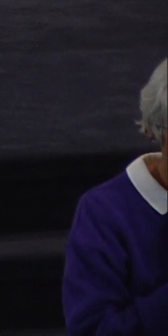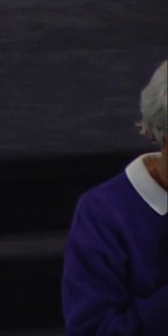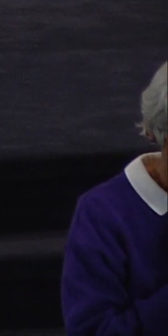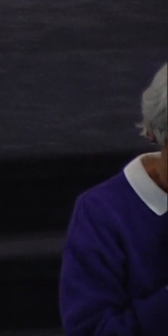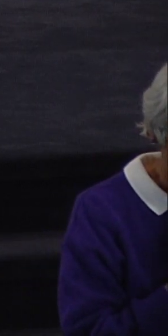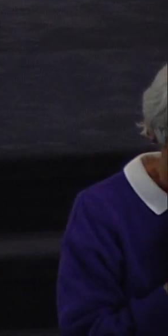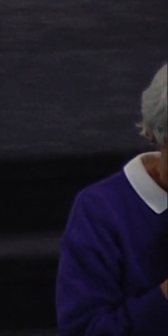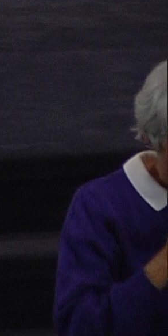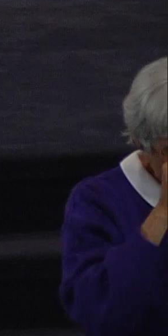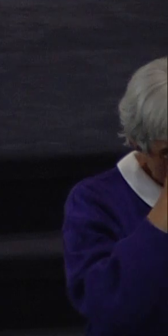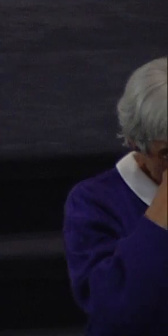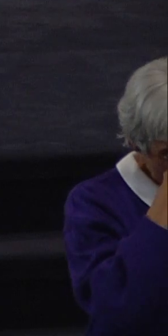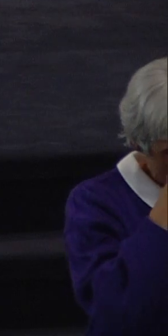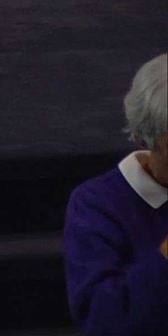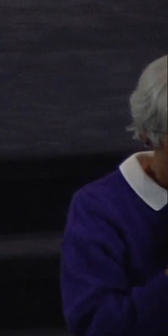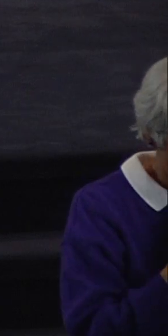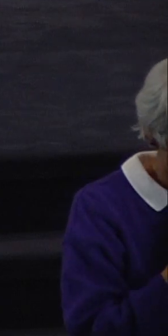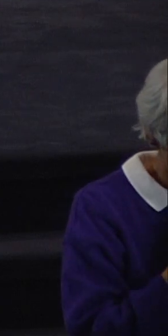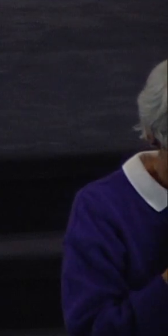Gracious Heavenly Father,